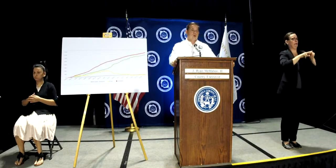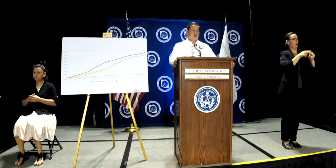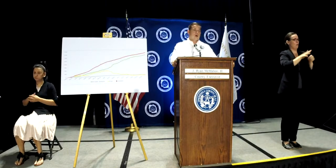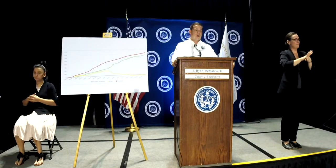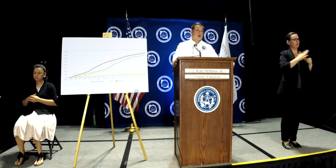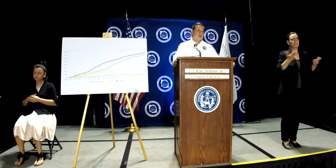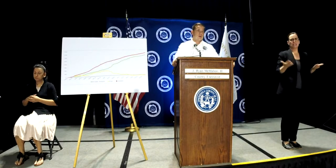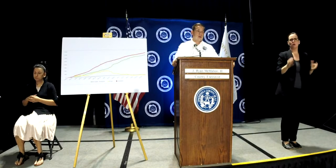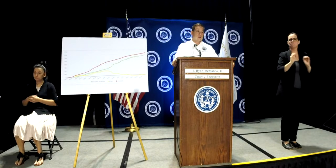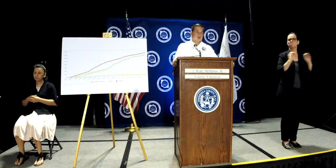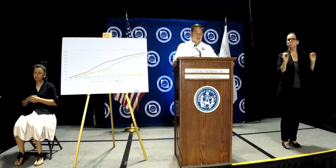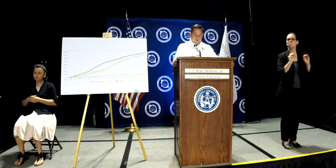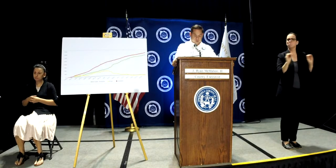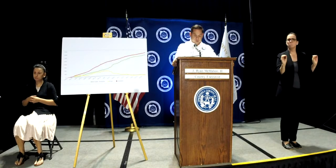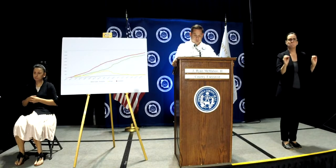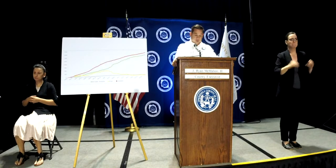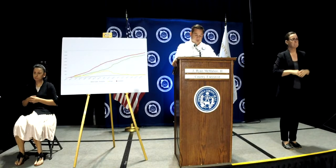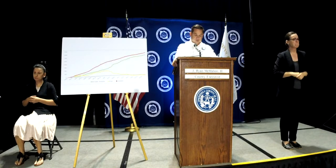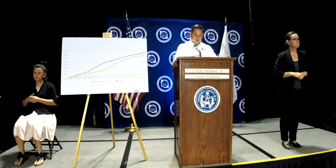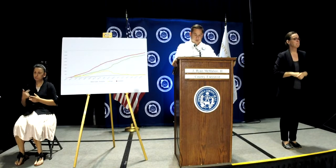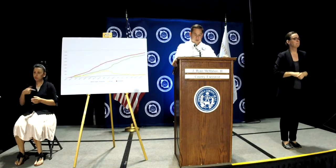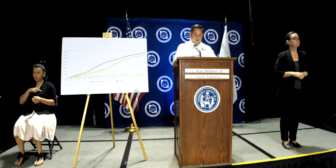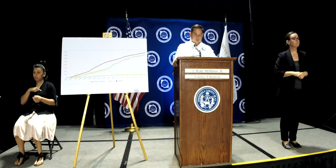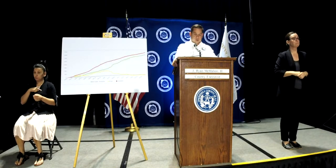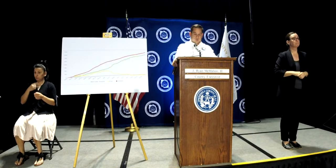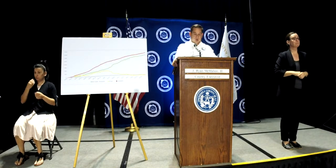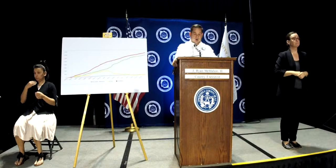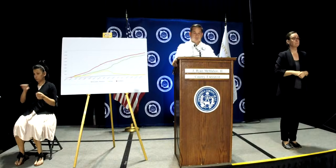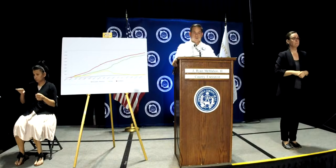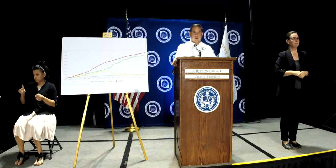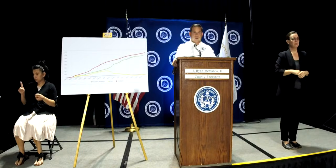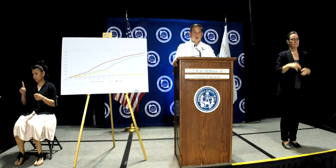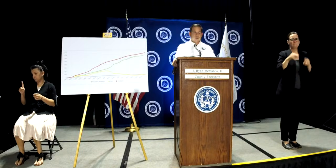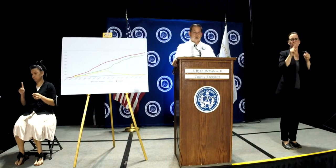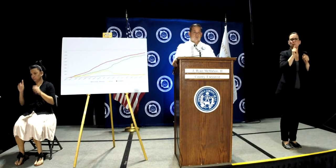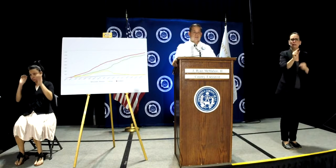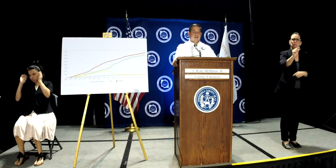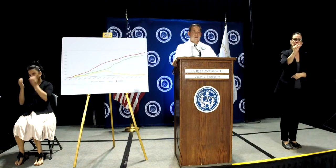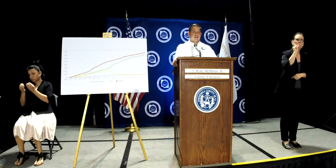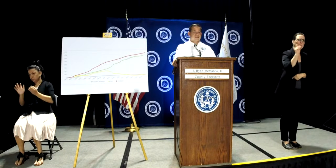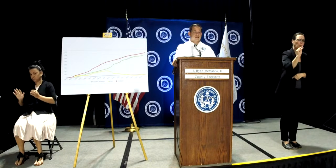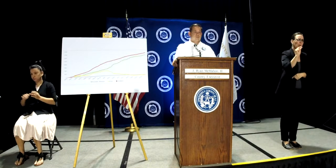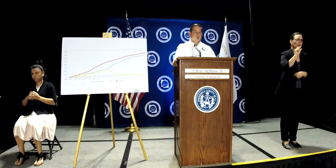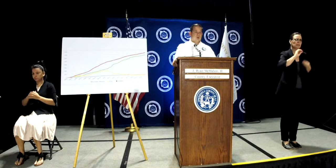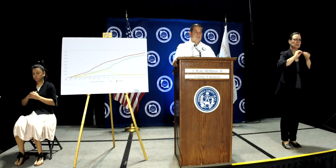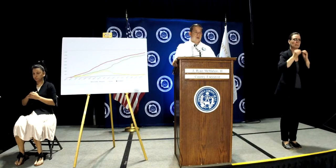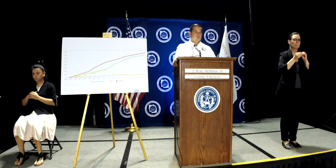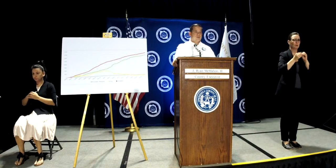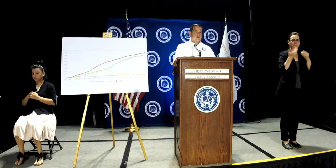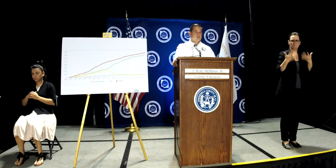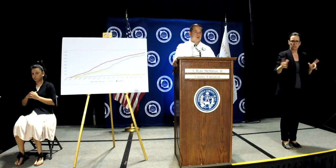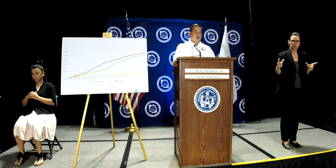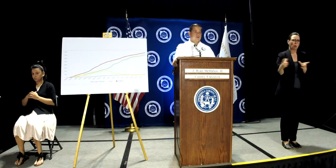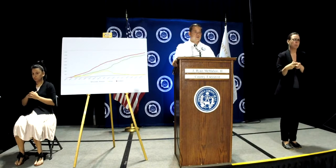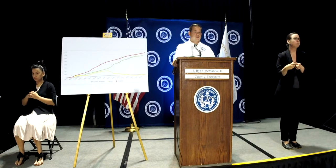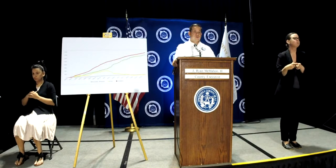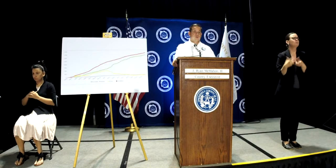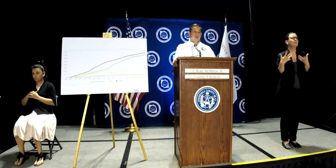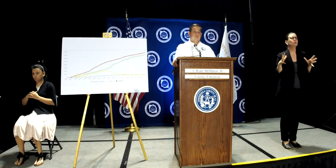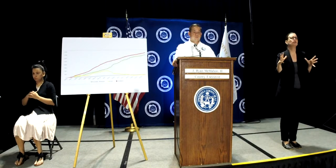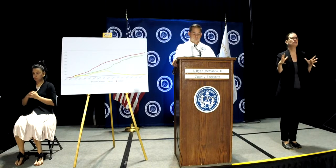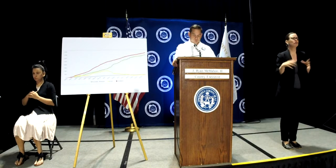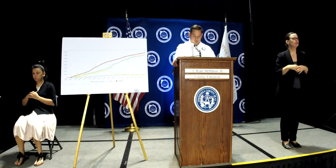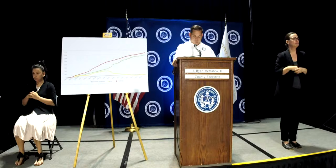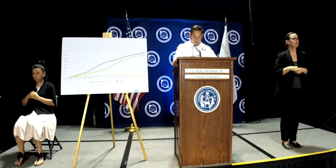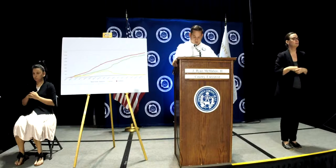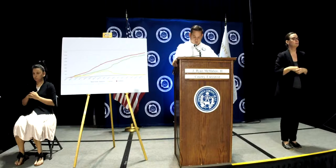now. So it's been a remarkable start. And we're taking the same program that we did with our colleges, and we're doing